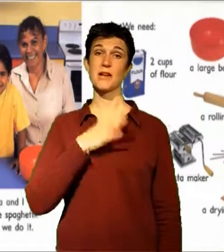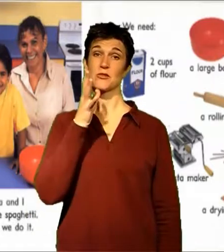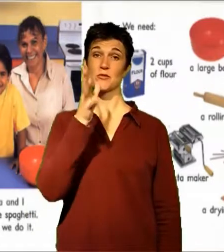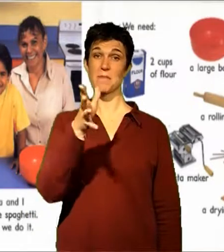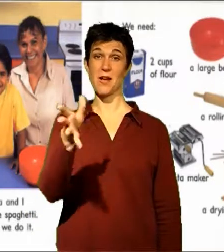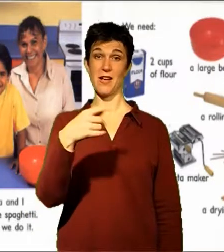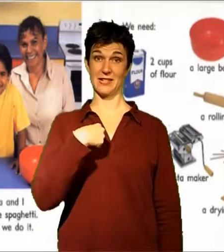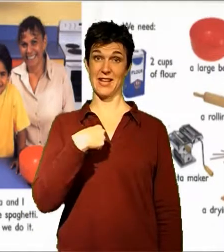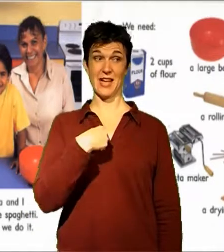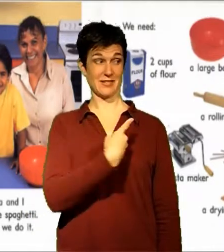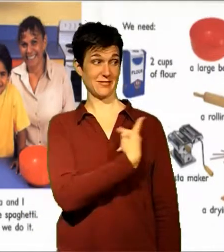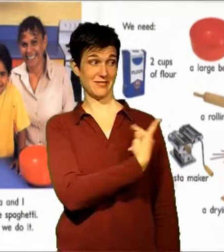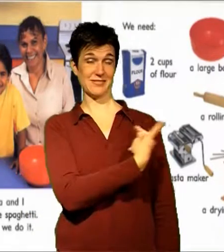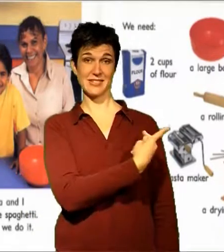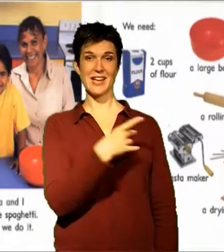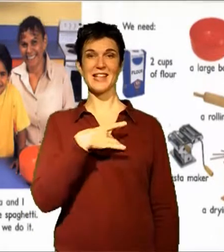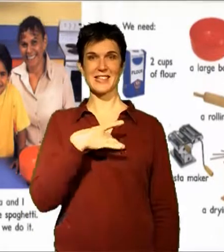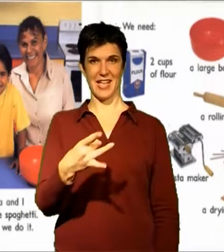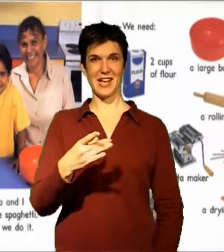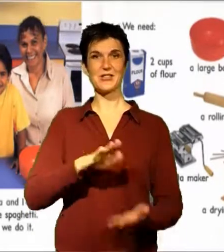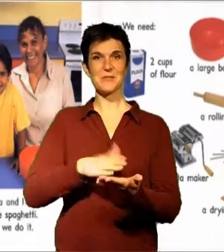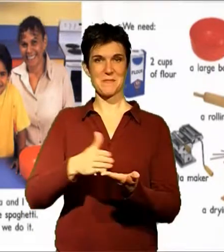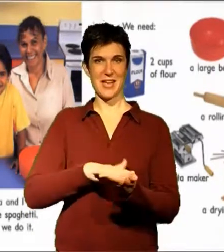My grandma and I like to make spaghetti.